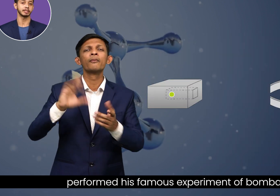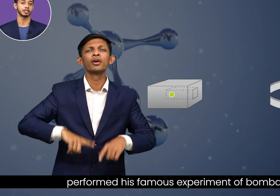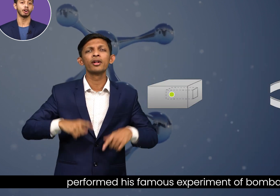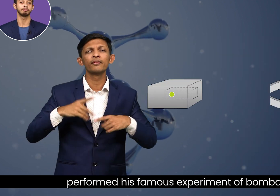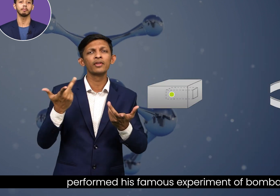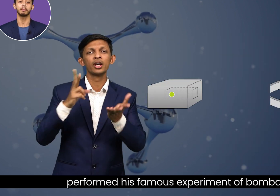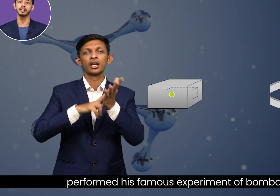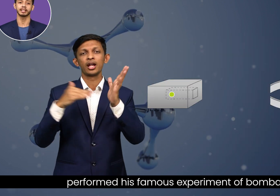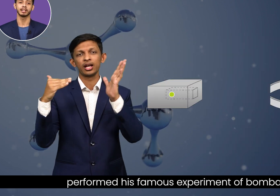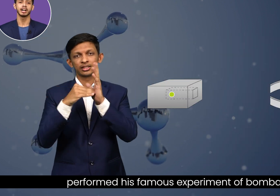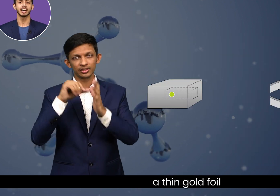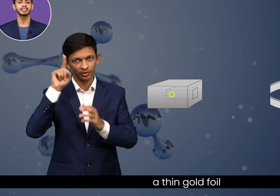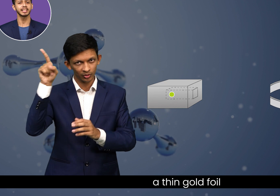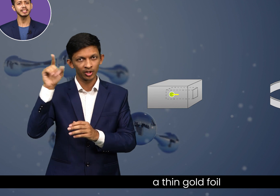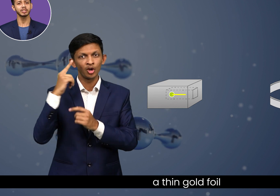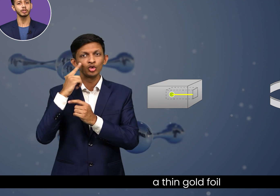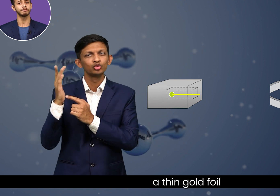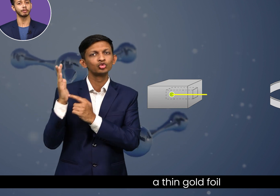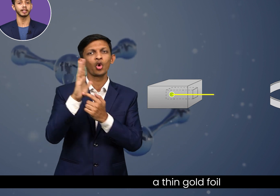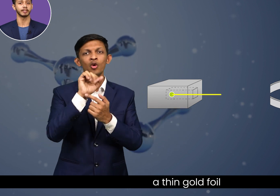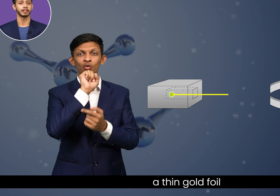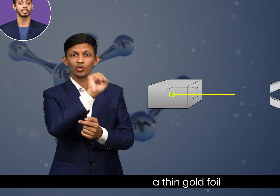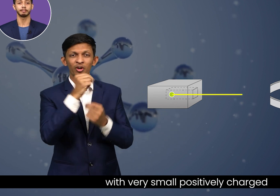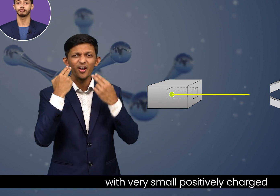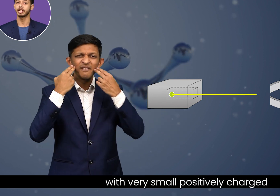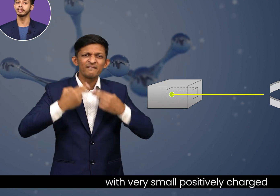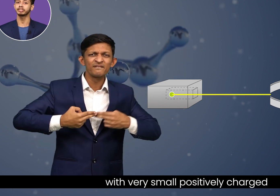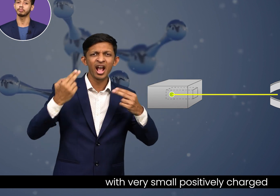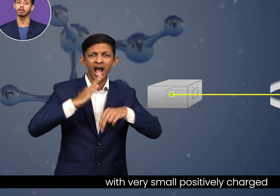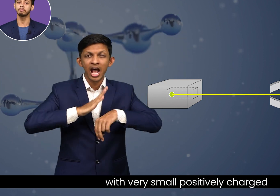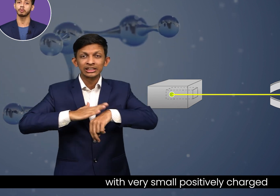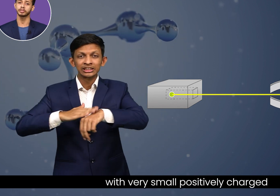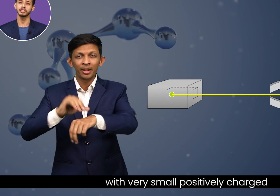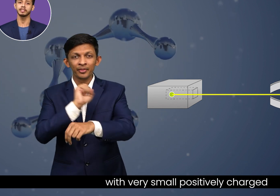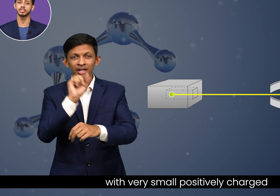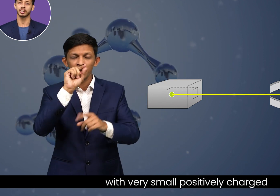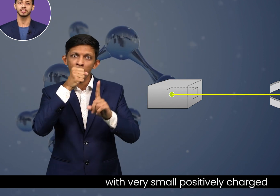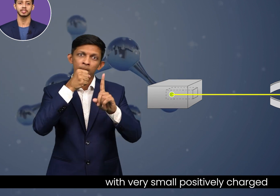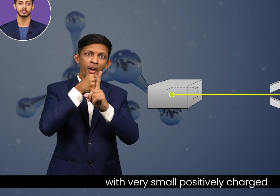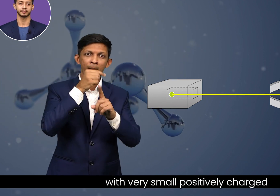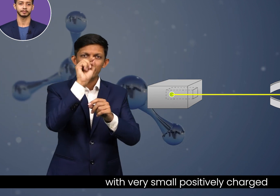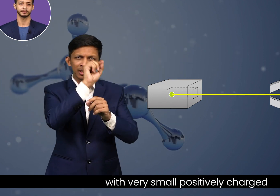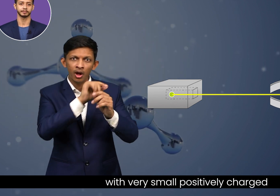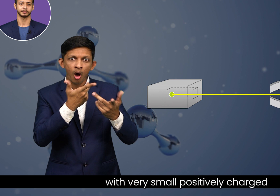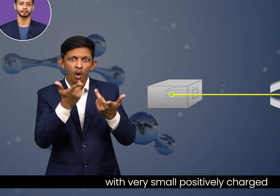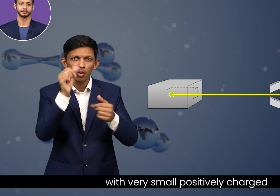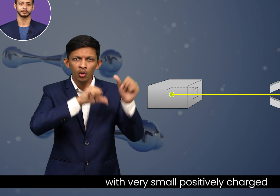experiment of bombarding a thin gold foil with very small positively charged